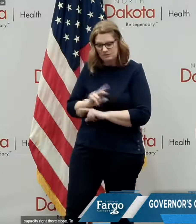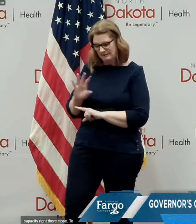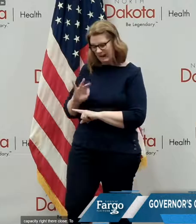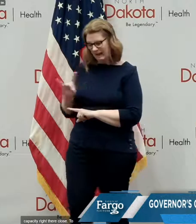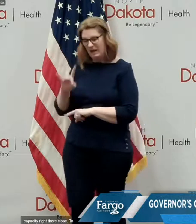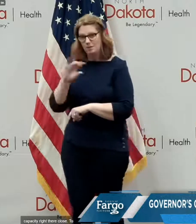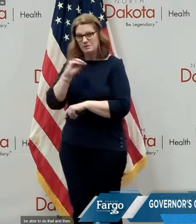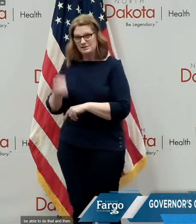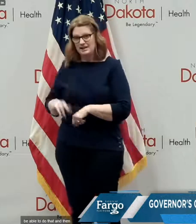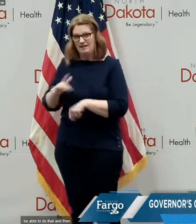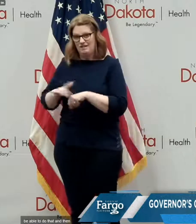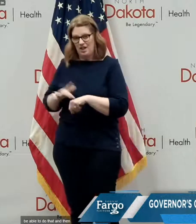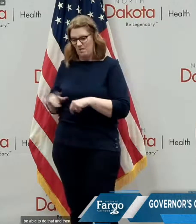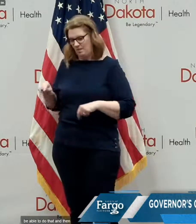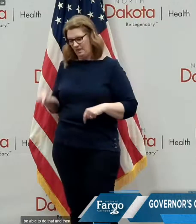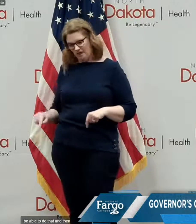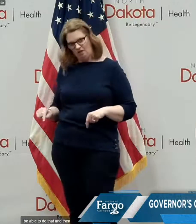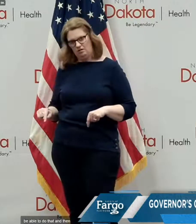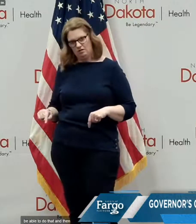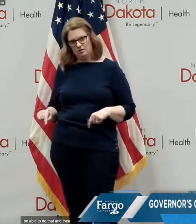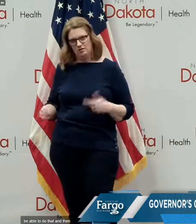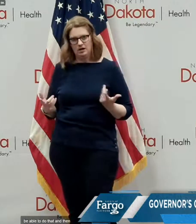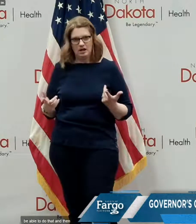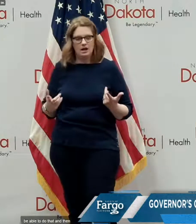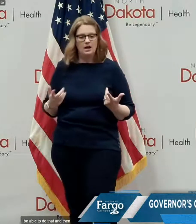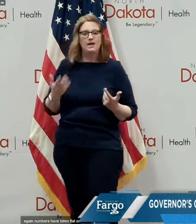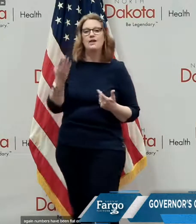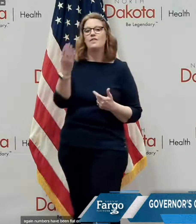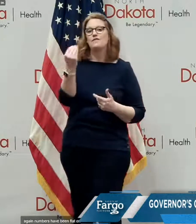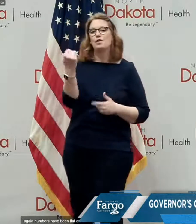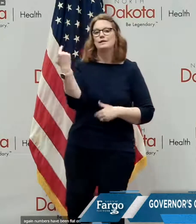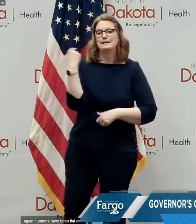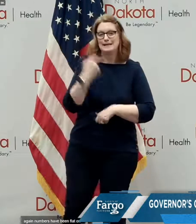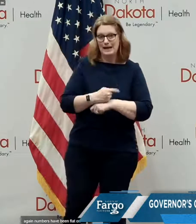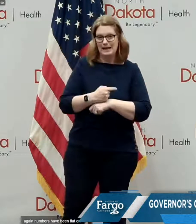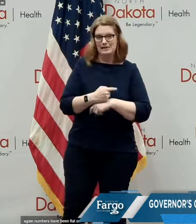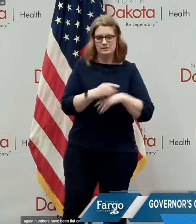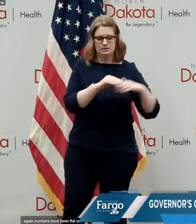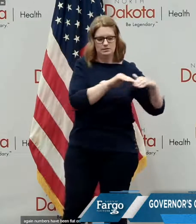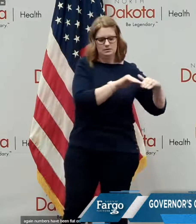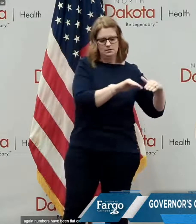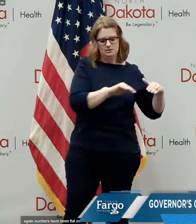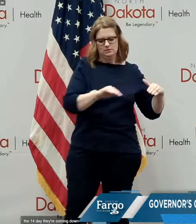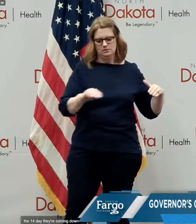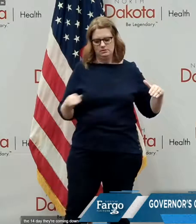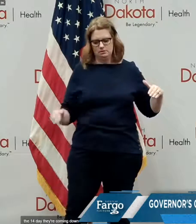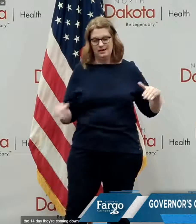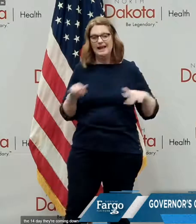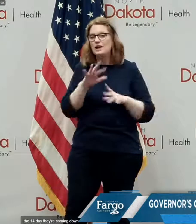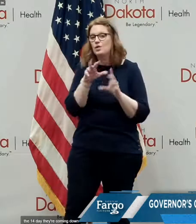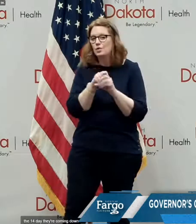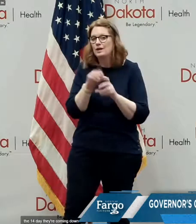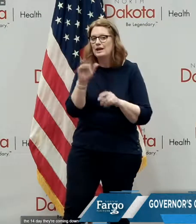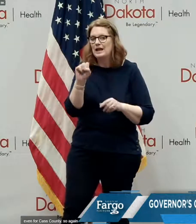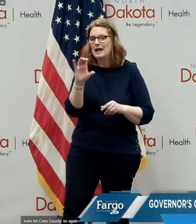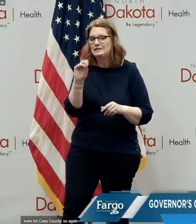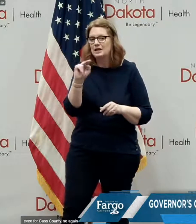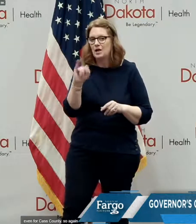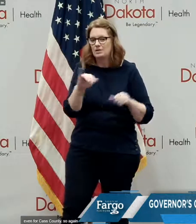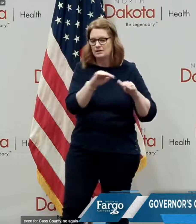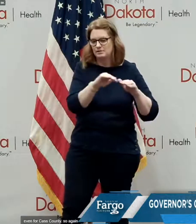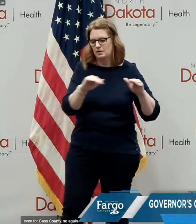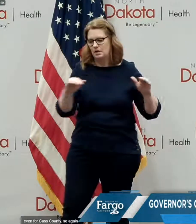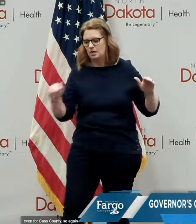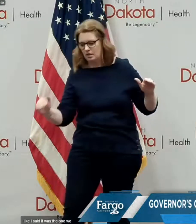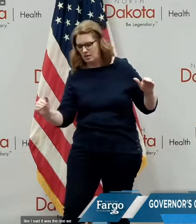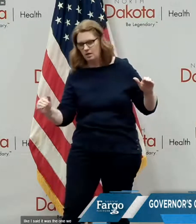then again, numbers have been flat on the 14-day. They're coming down even for Cass County. So again, like I said, was the one